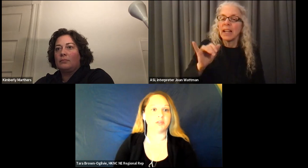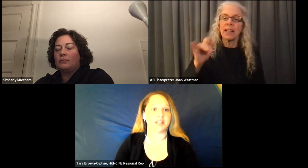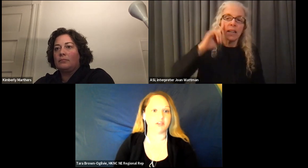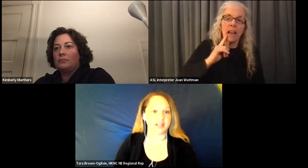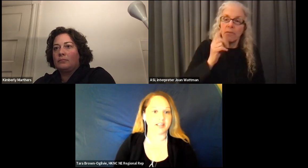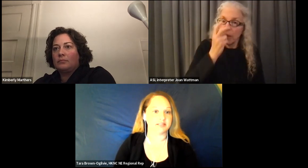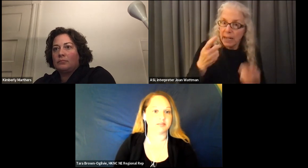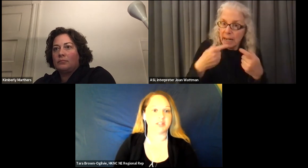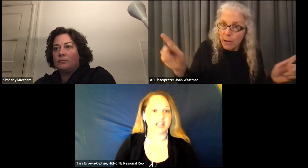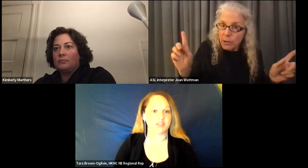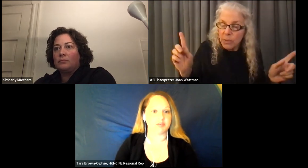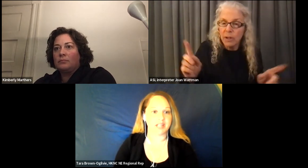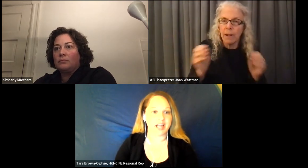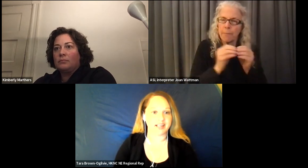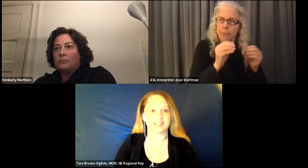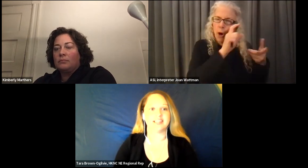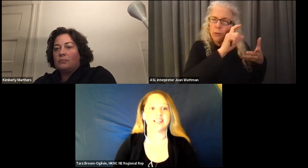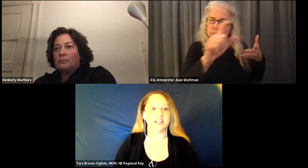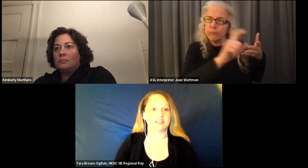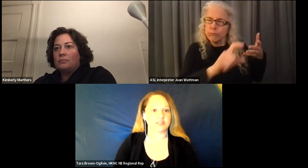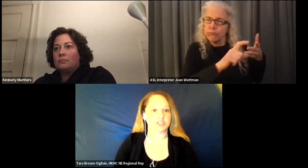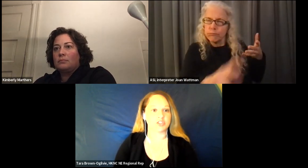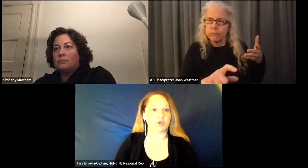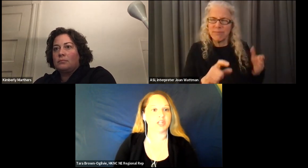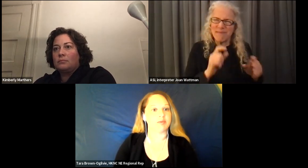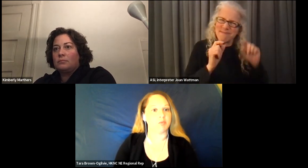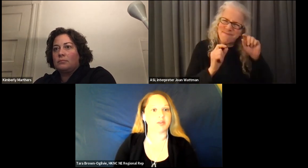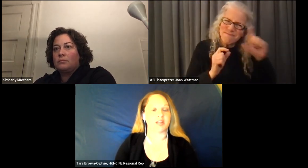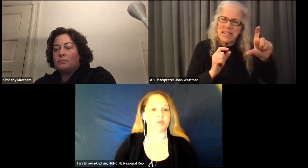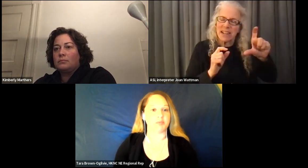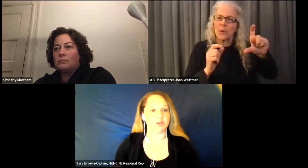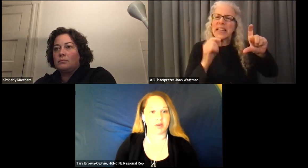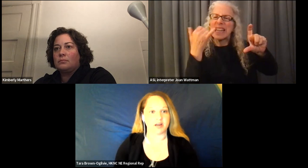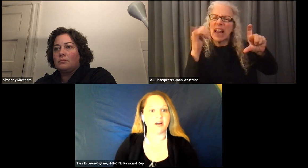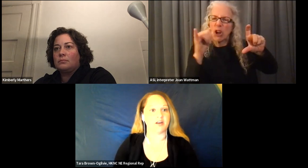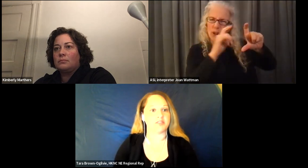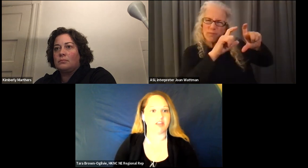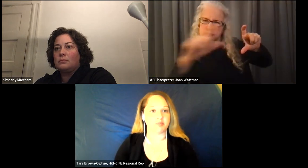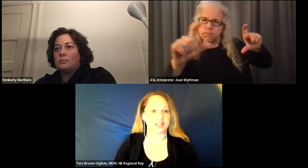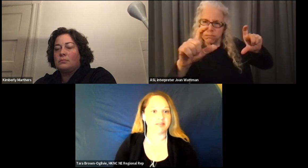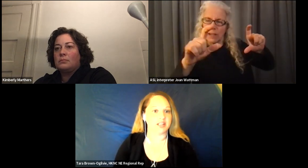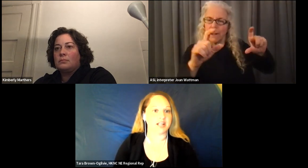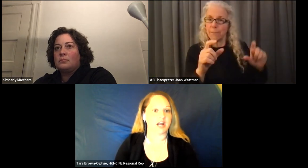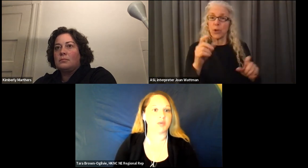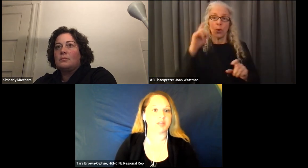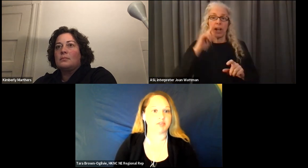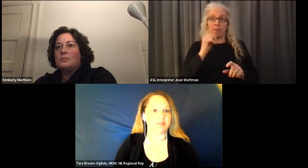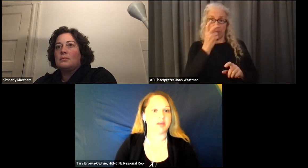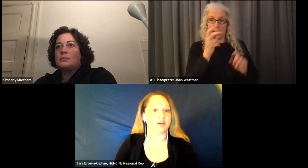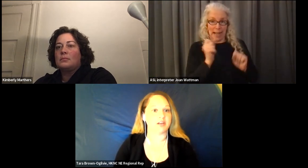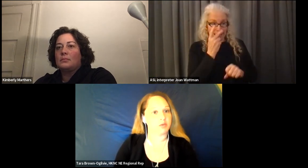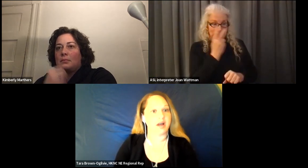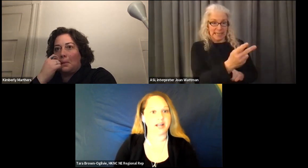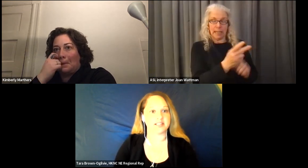with bold lettering with yellow and black, just to show a little bit more that we're being aware of the deafblind community and how we could